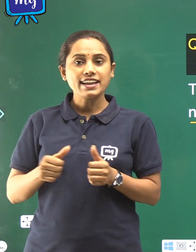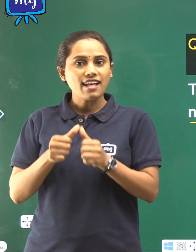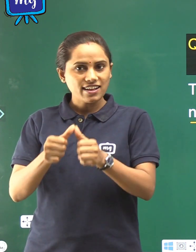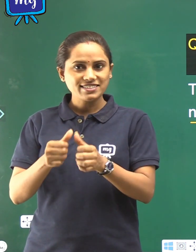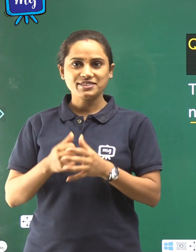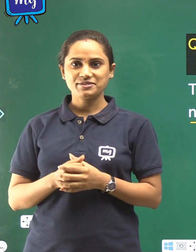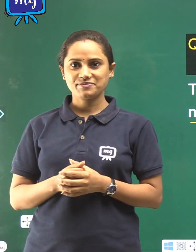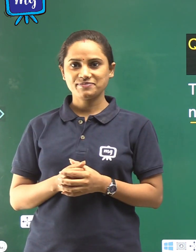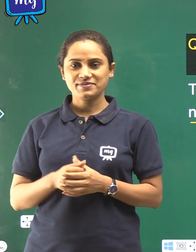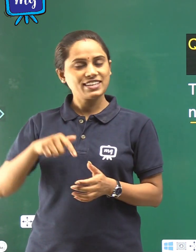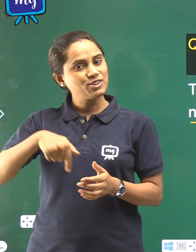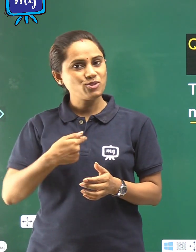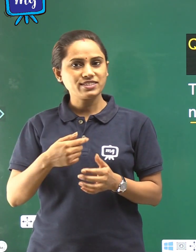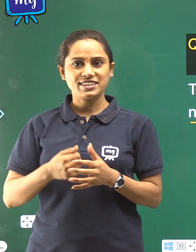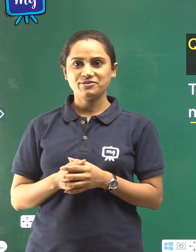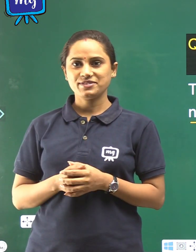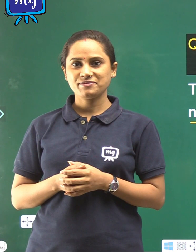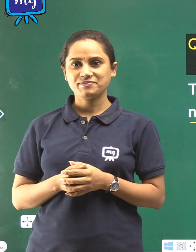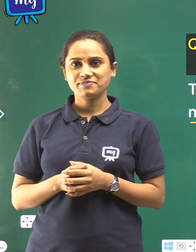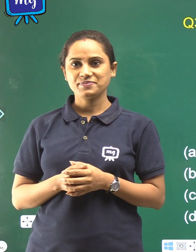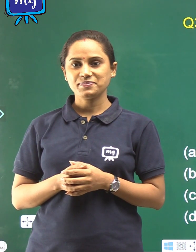answer yourself.